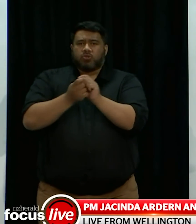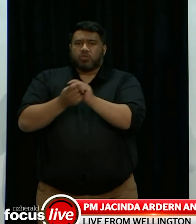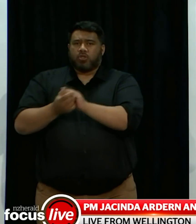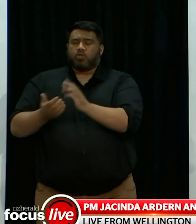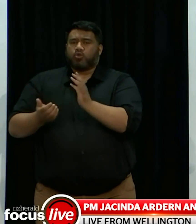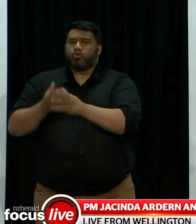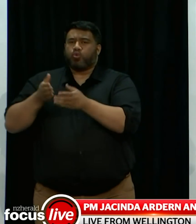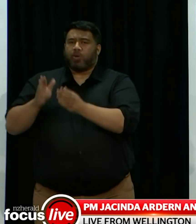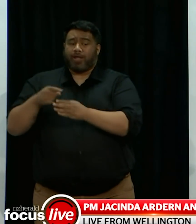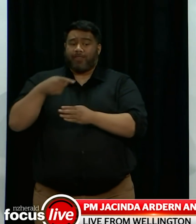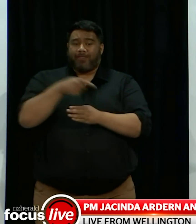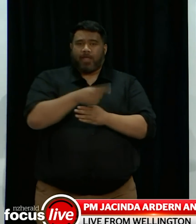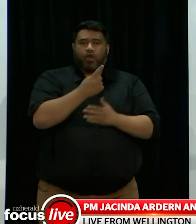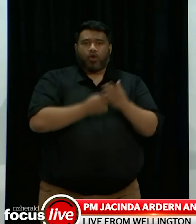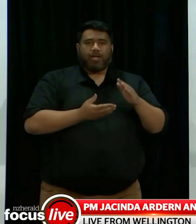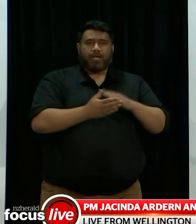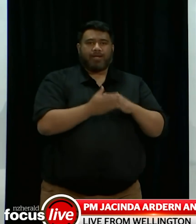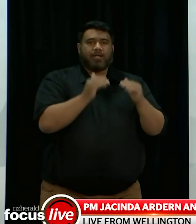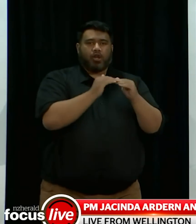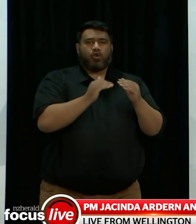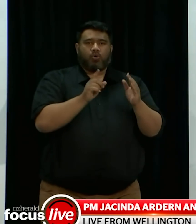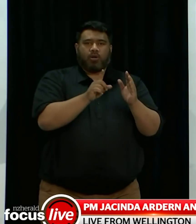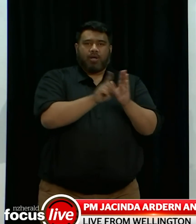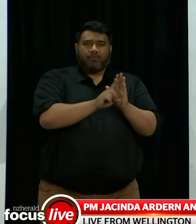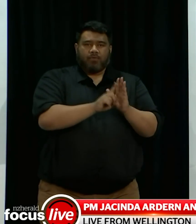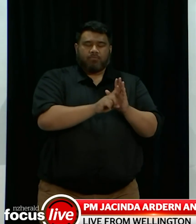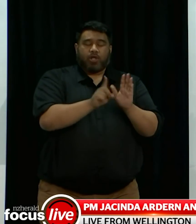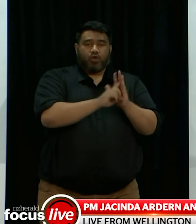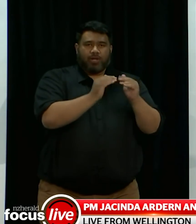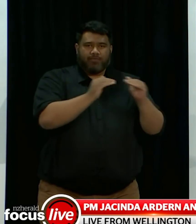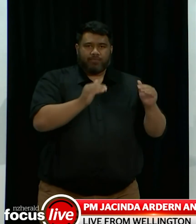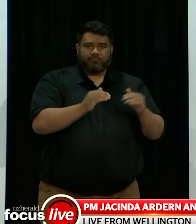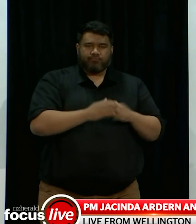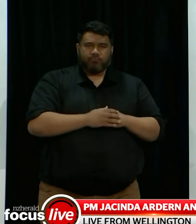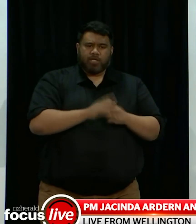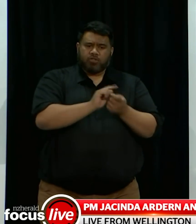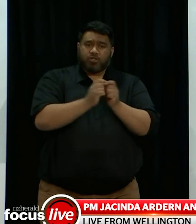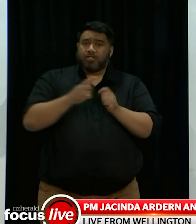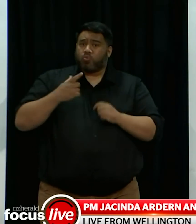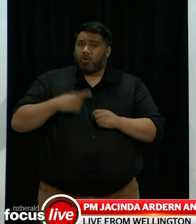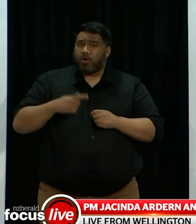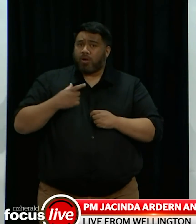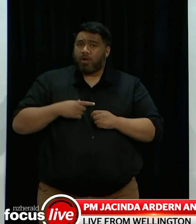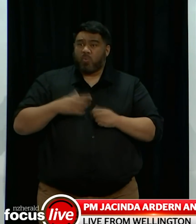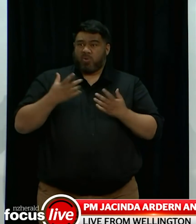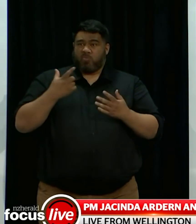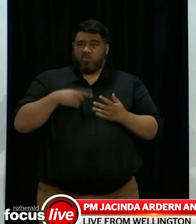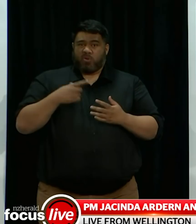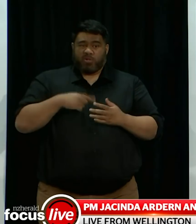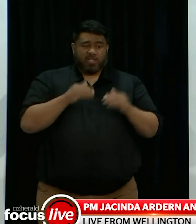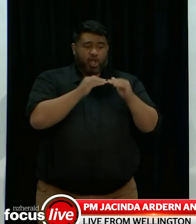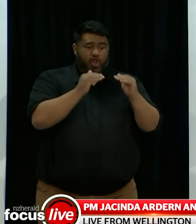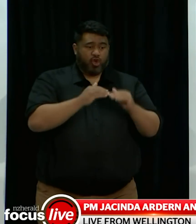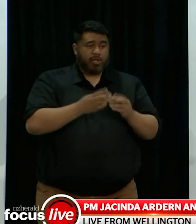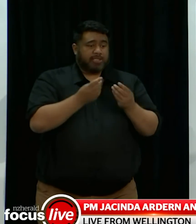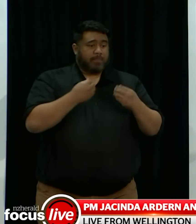provided under the alert level system. This is because at all levels of the new framework, most businesses will be able to operate. It